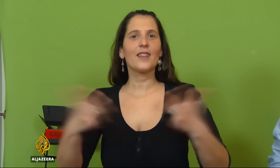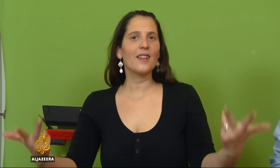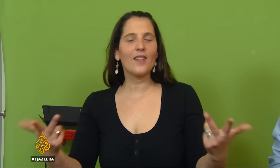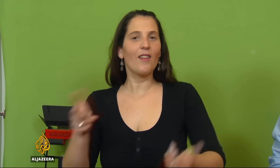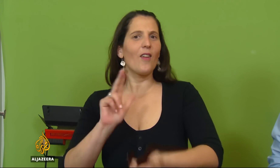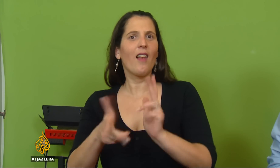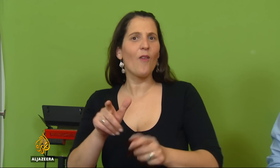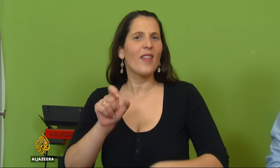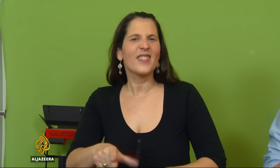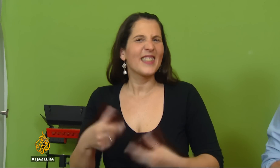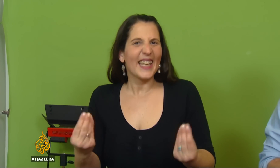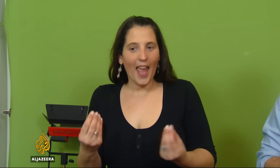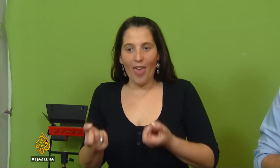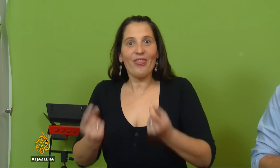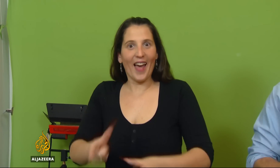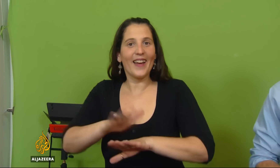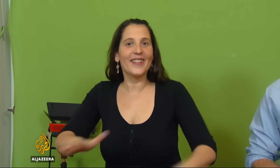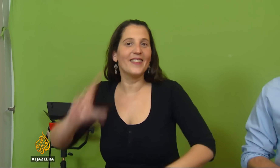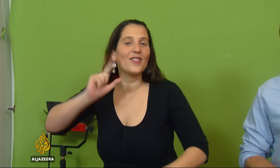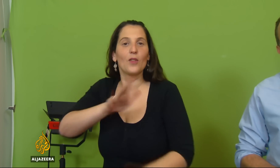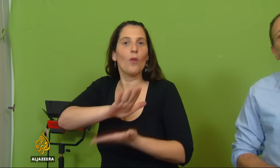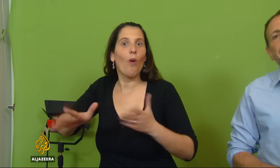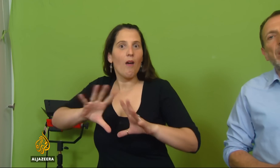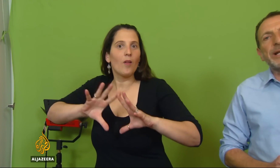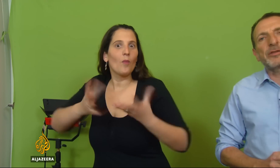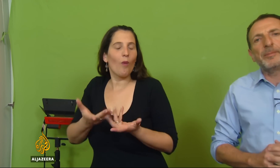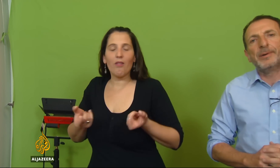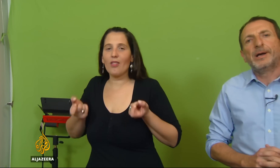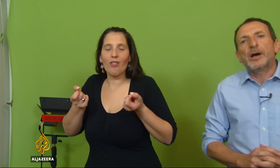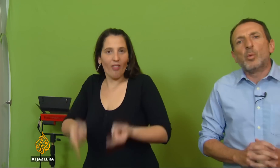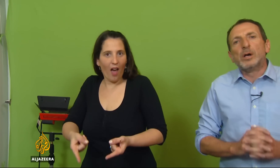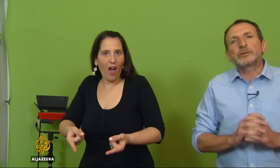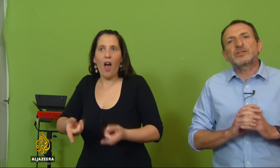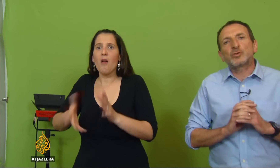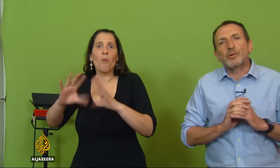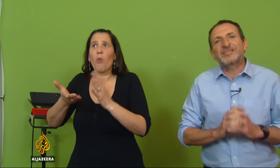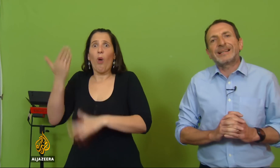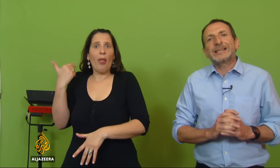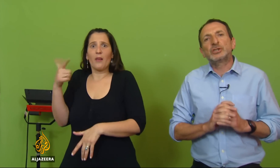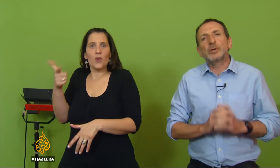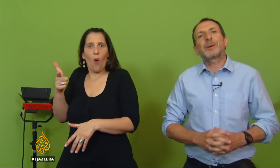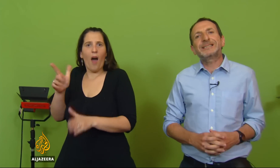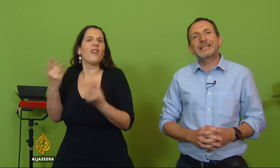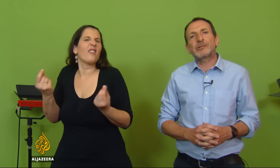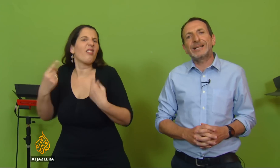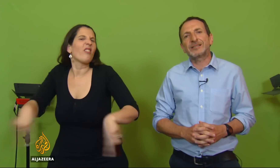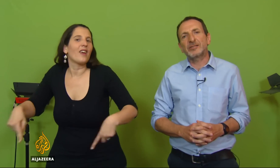allow access to deaf children to a world previously denied them, a world of storytelling enjoyed by generations of